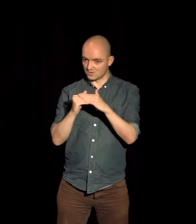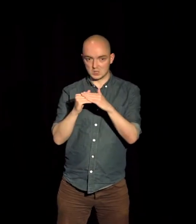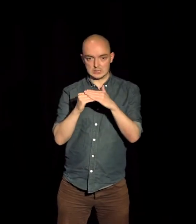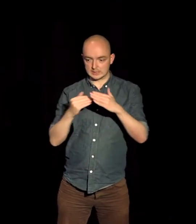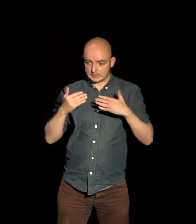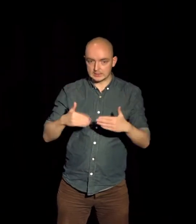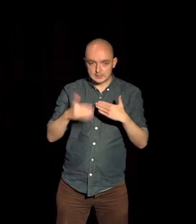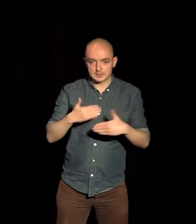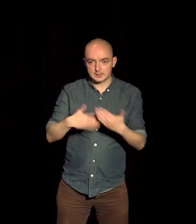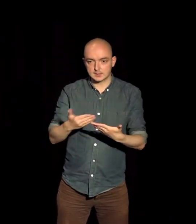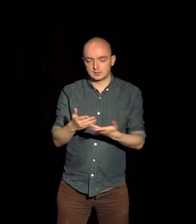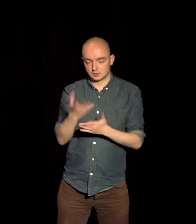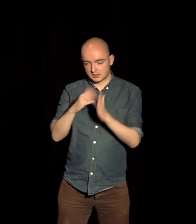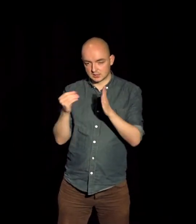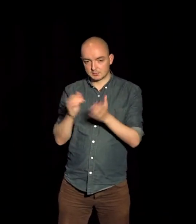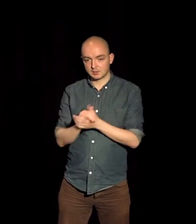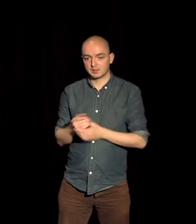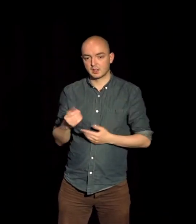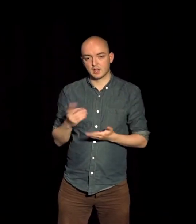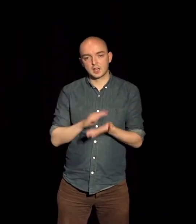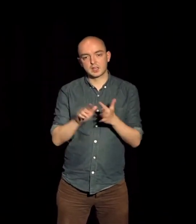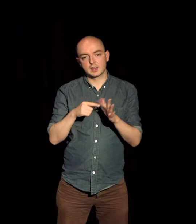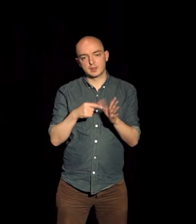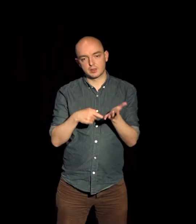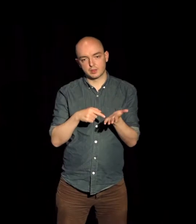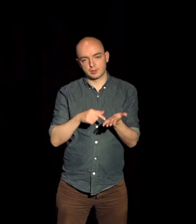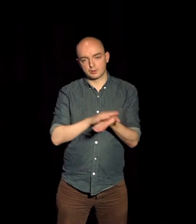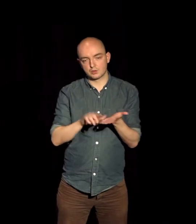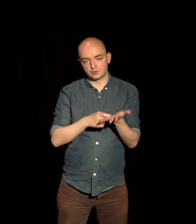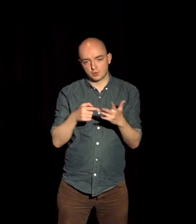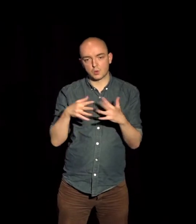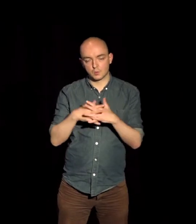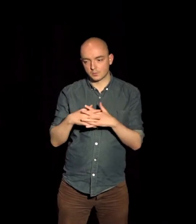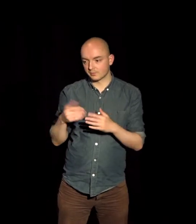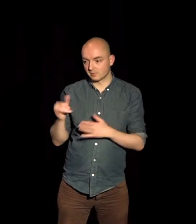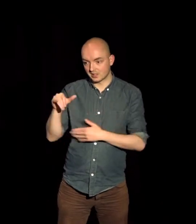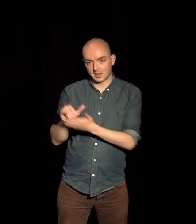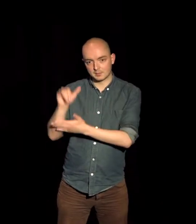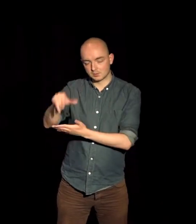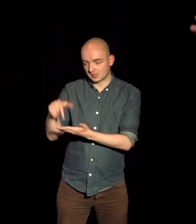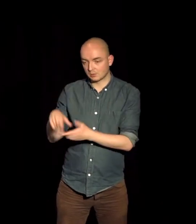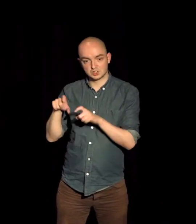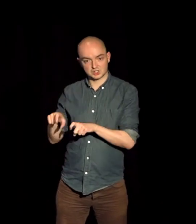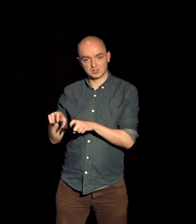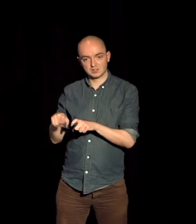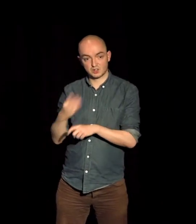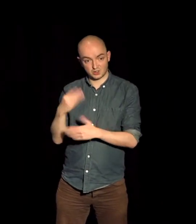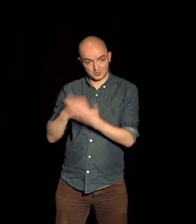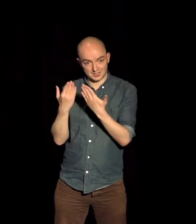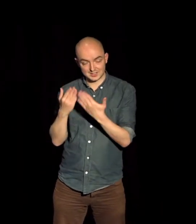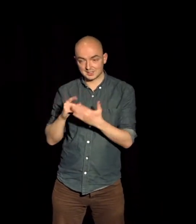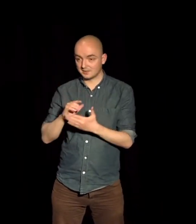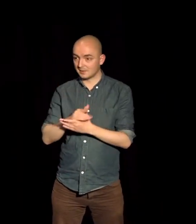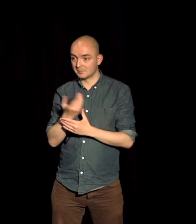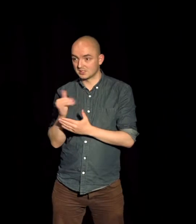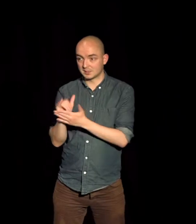was 3 inches of snow in Heathrow. I was in San Francisco, it was right before Christmas. It took me 3 days to get home, because once you cancel a few flights, they're all